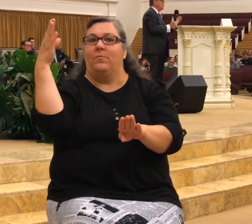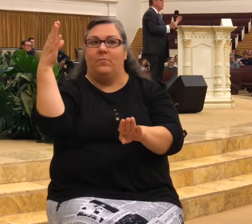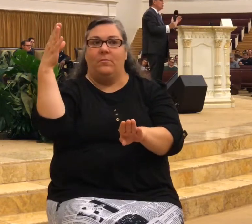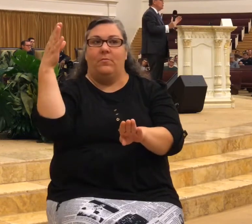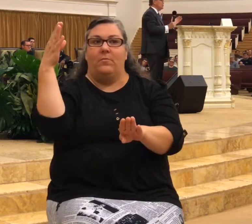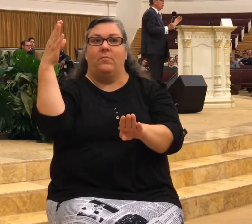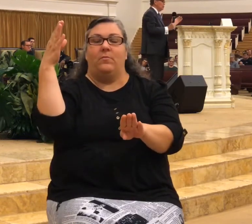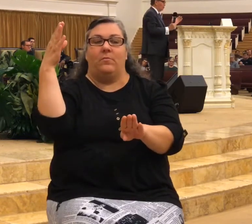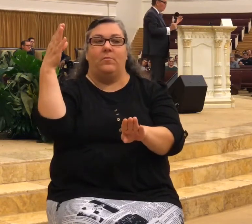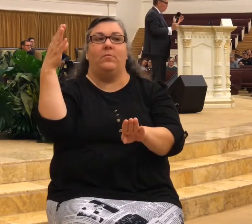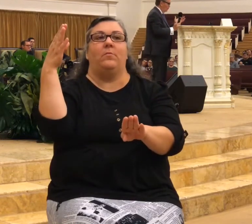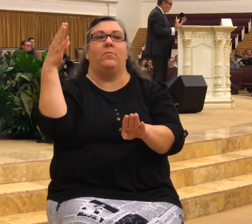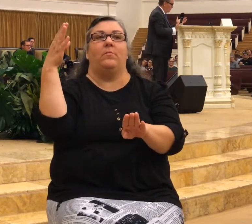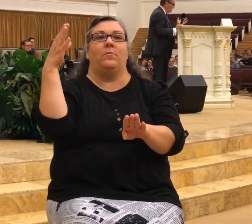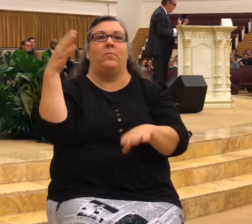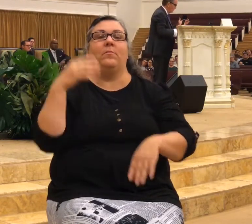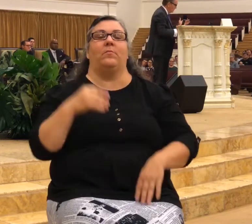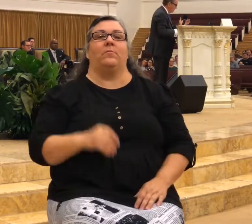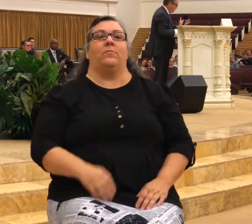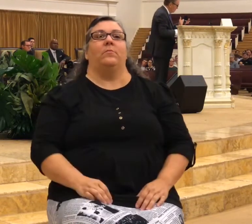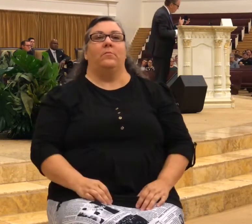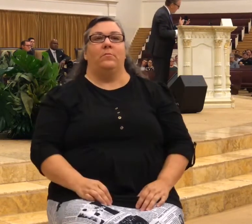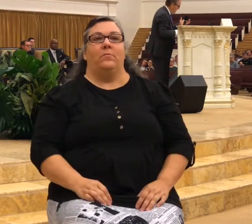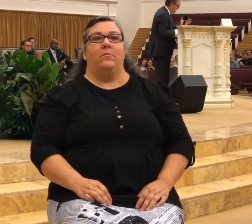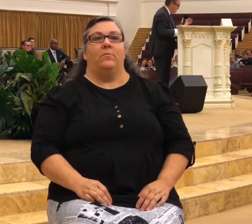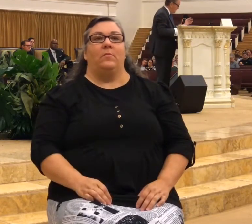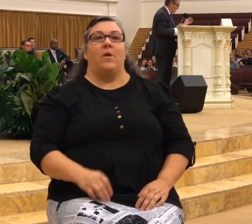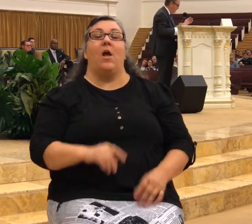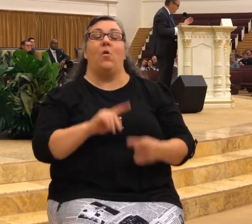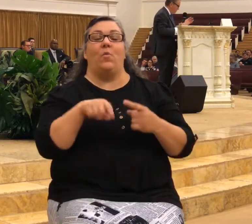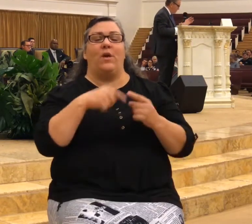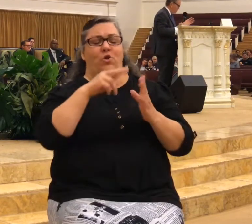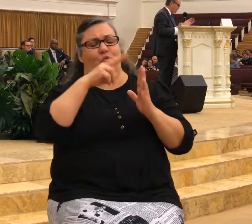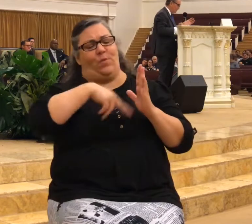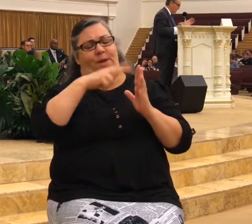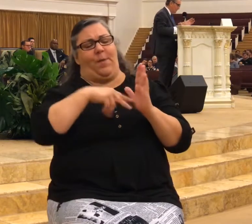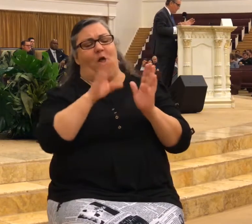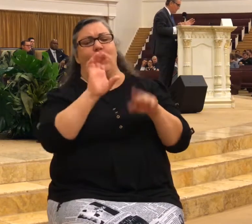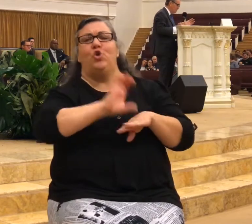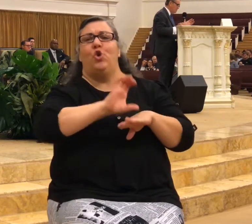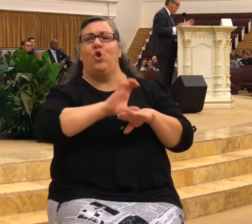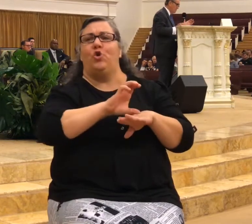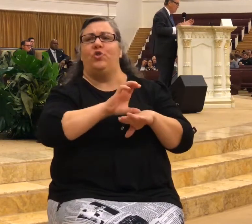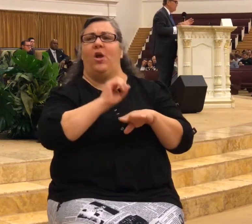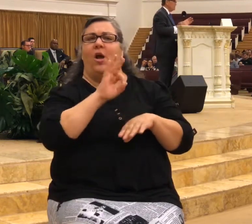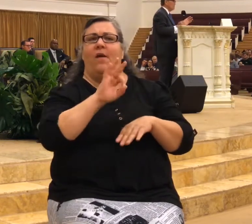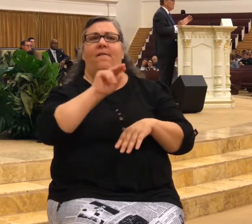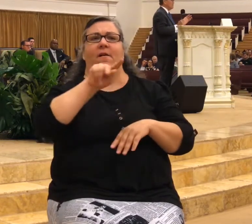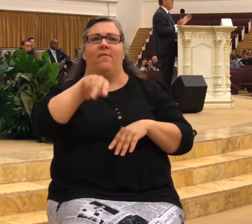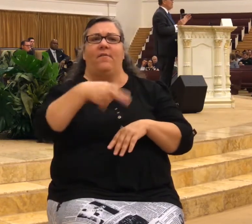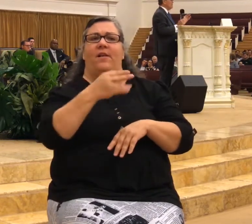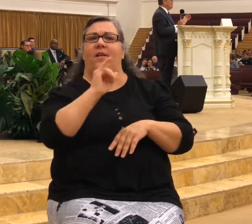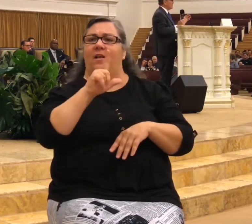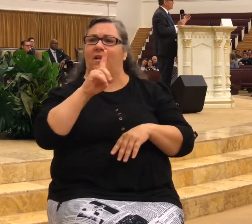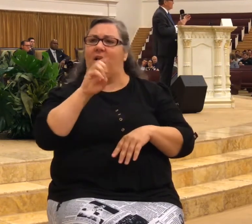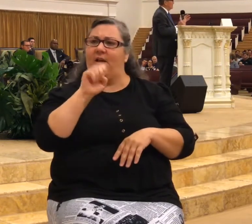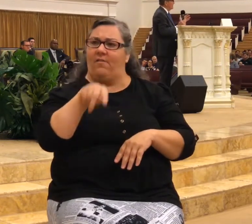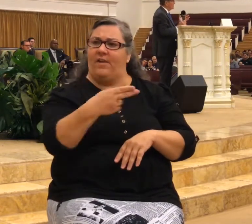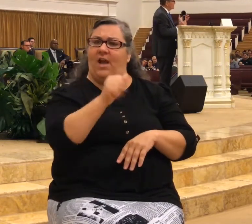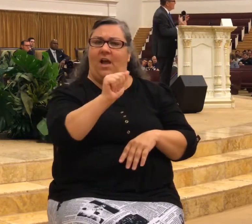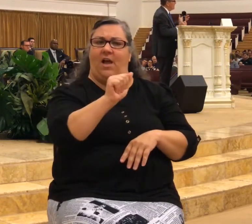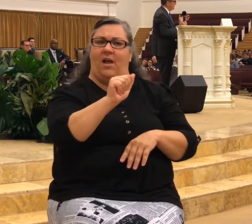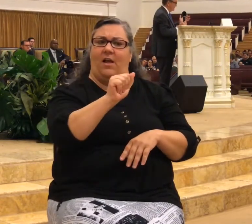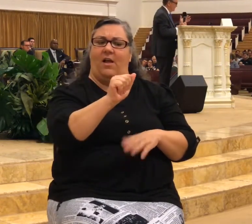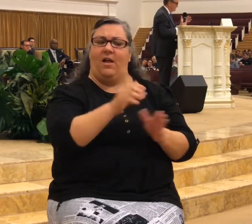And then when you conclude with reading about the church of Philadelphia, you come to the church